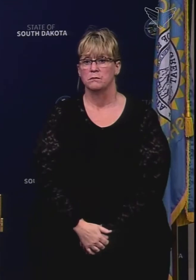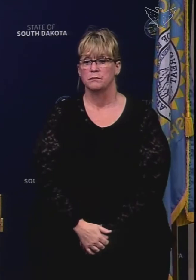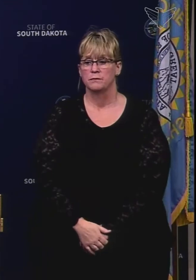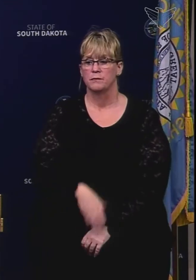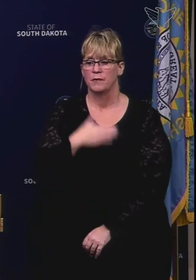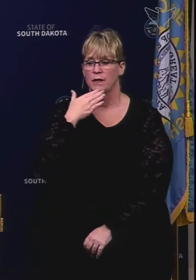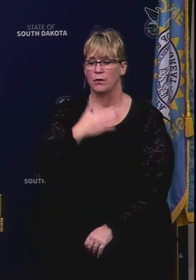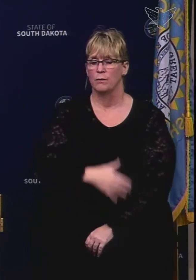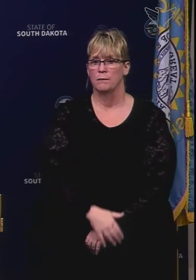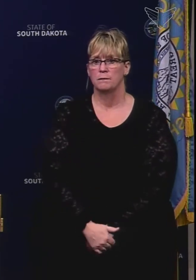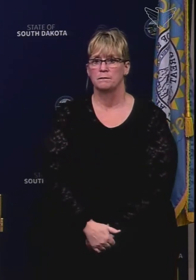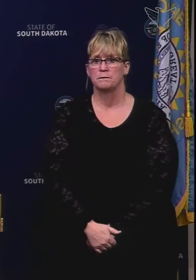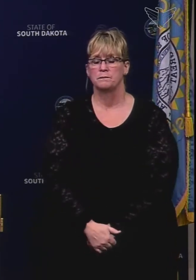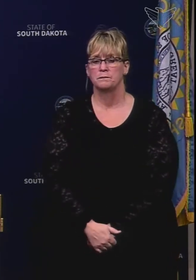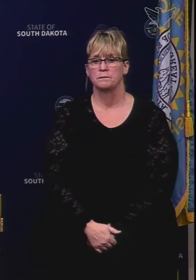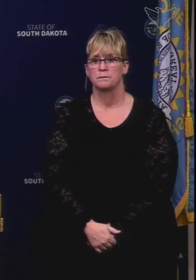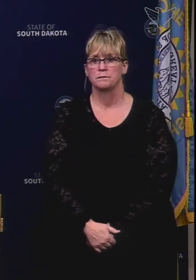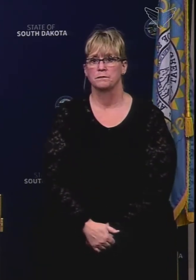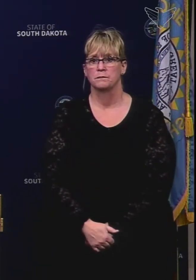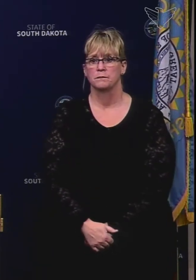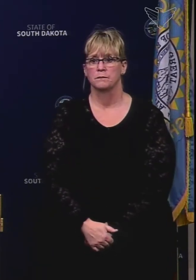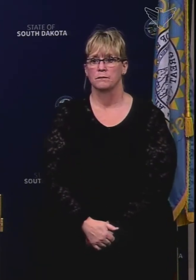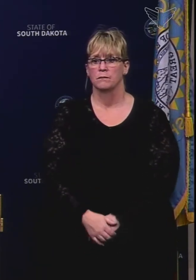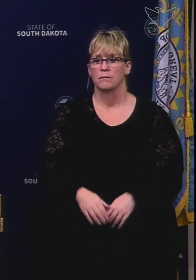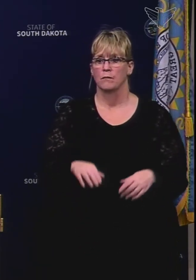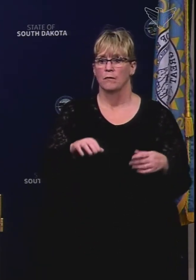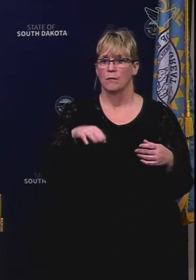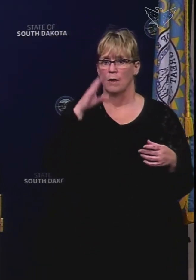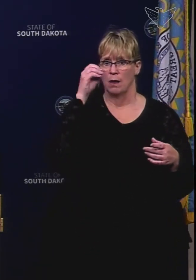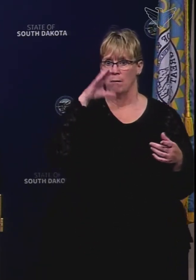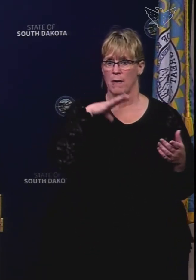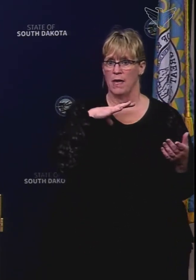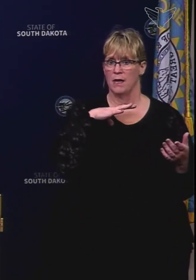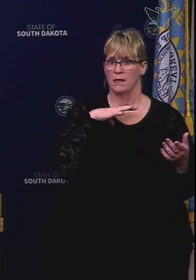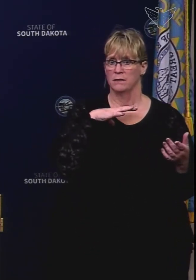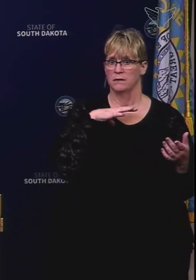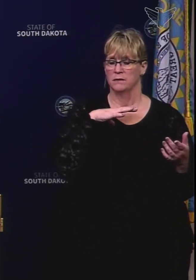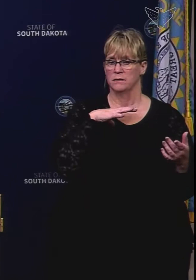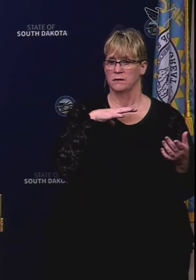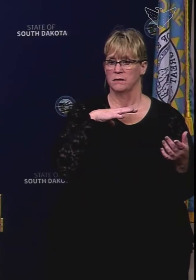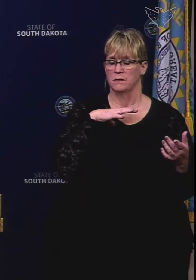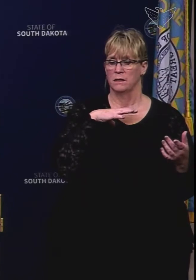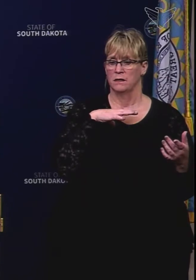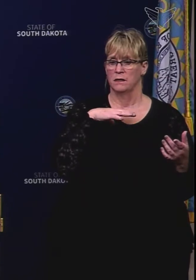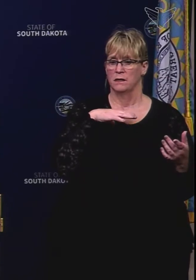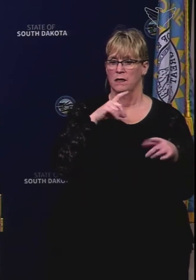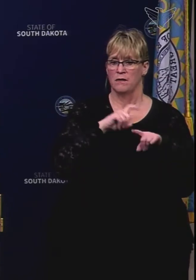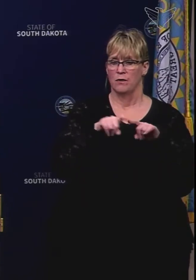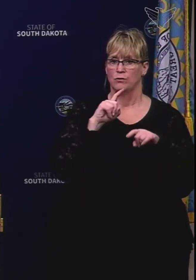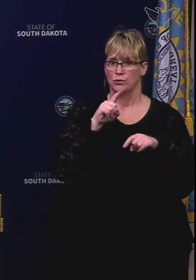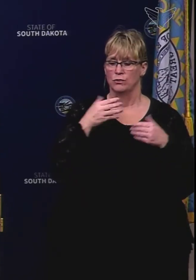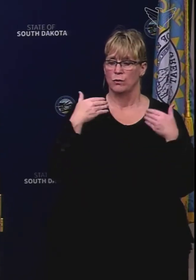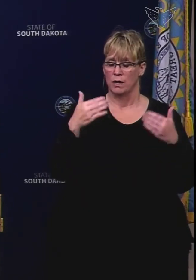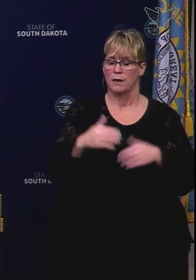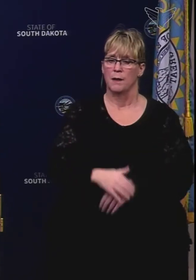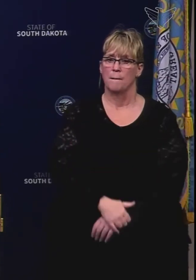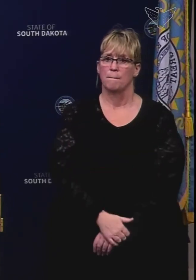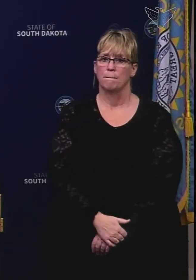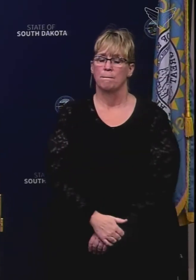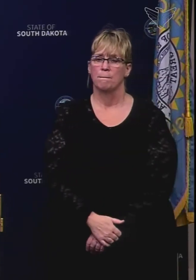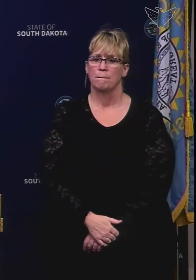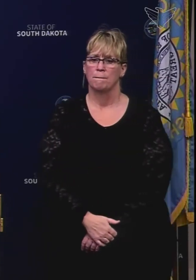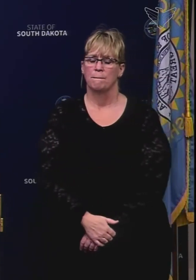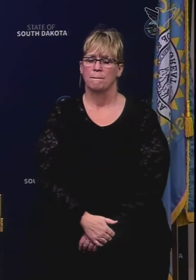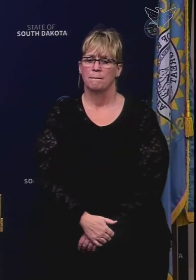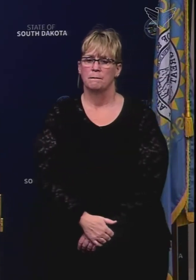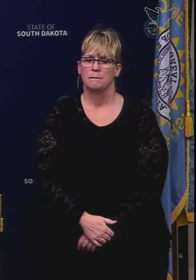Okay, thank you. A question for Governor Noem. Sam Wright from Dakota News Now. Sure, go ahead, Sam.